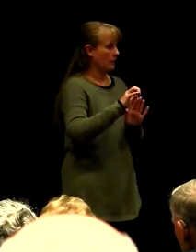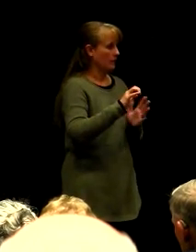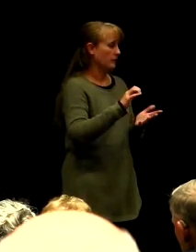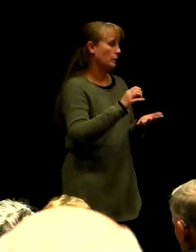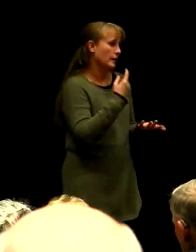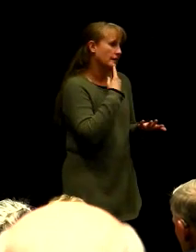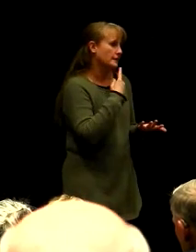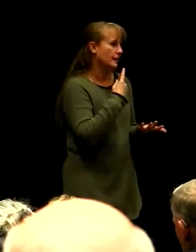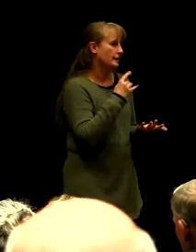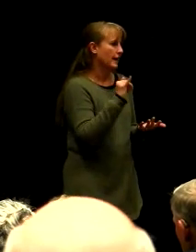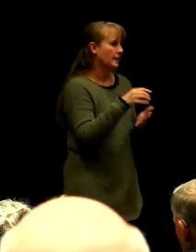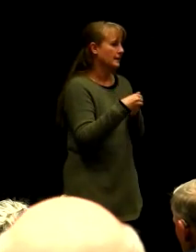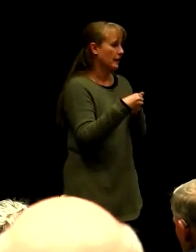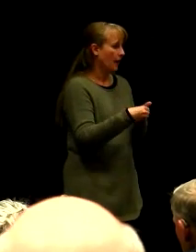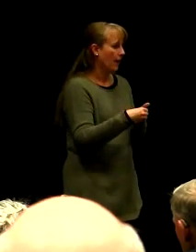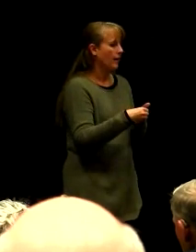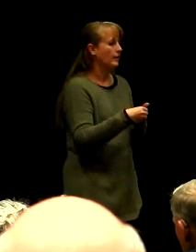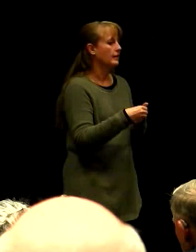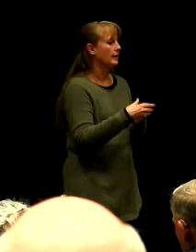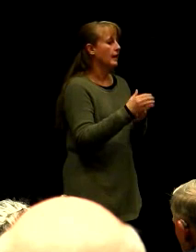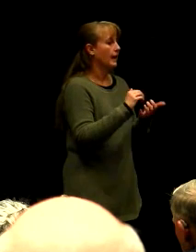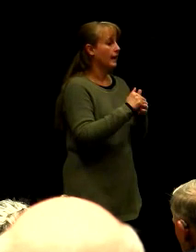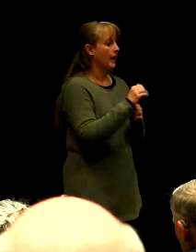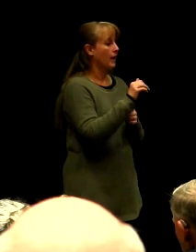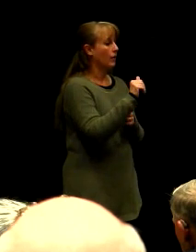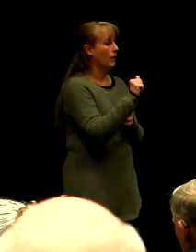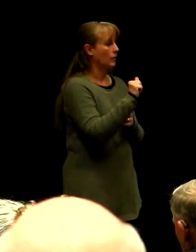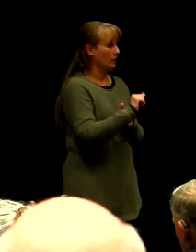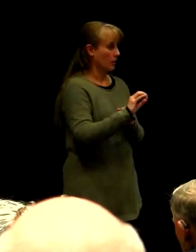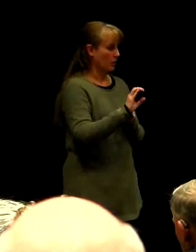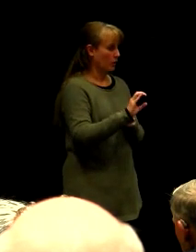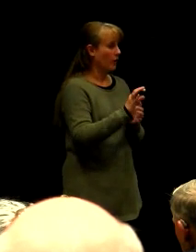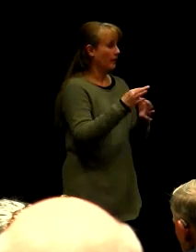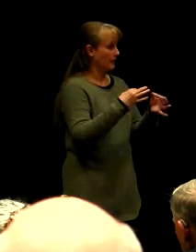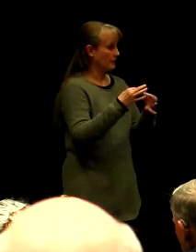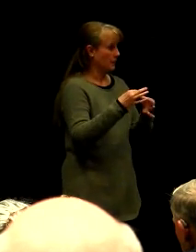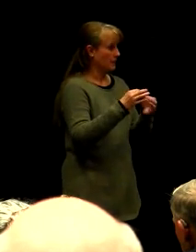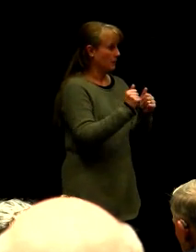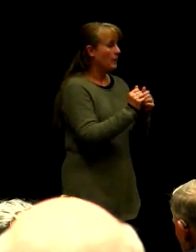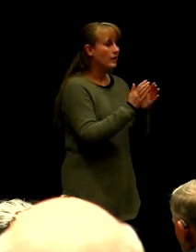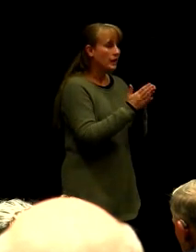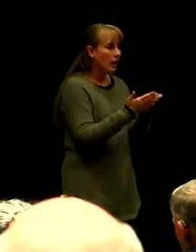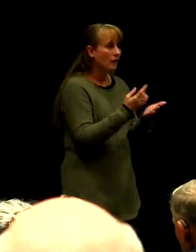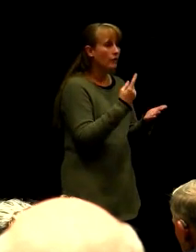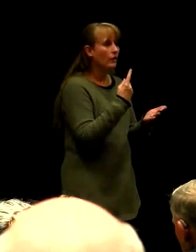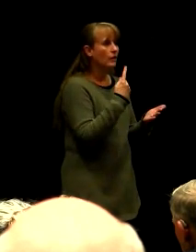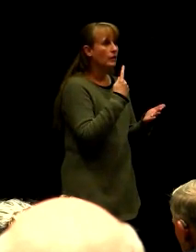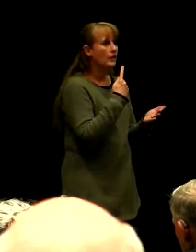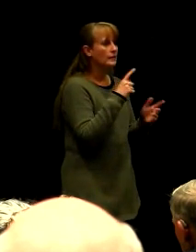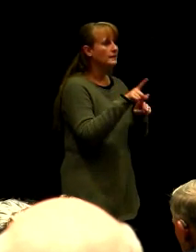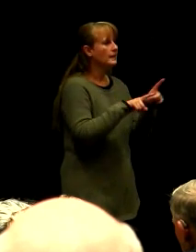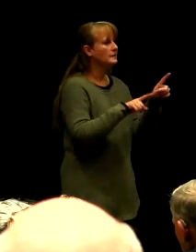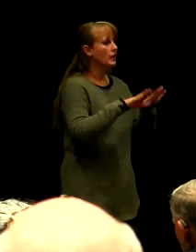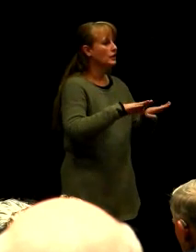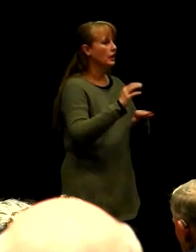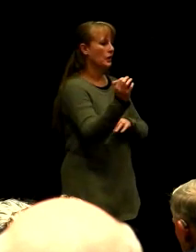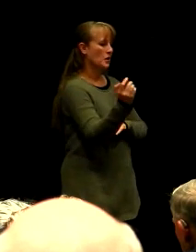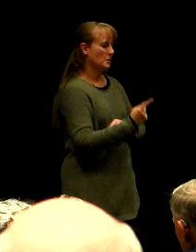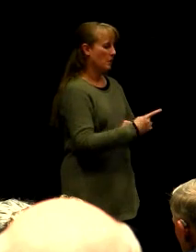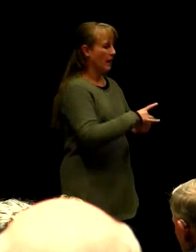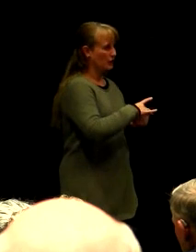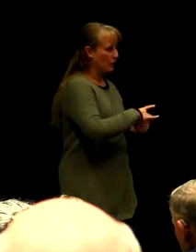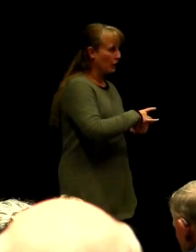generally, as a guide. And the way Clark explains this in the novels, the star child returns back to